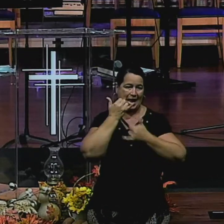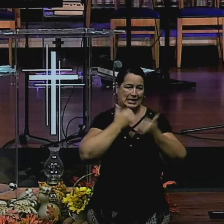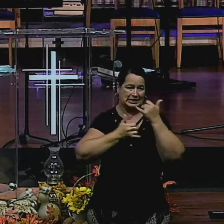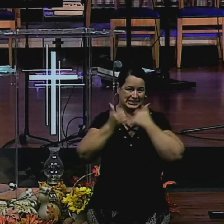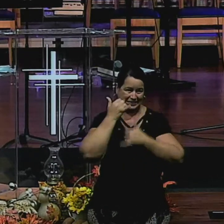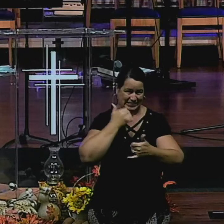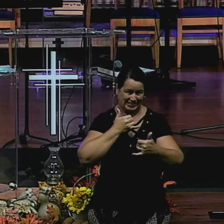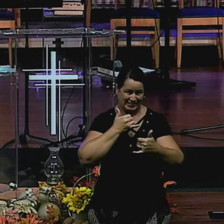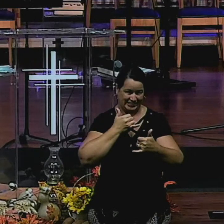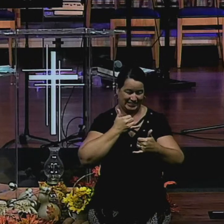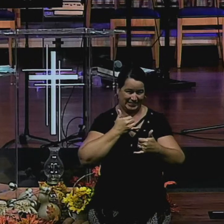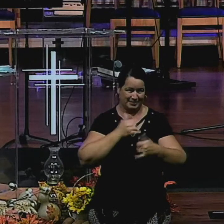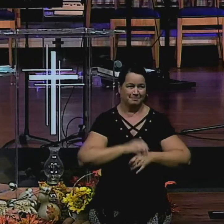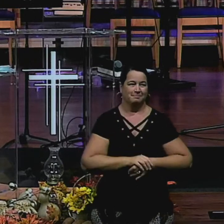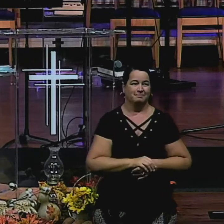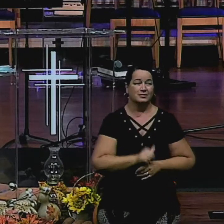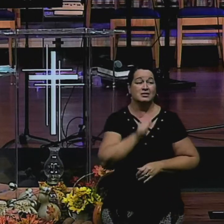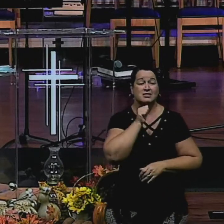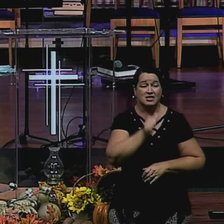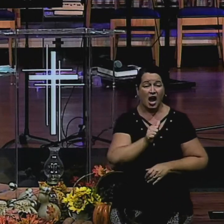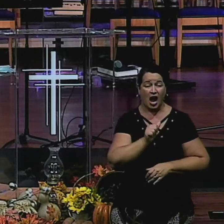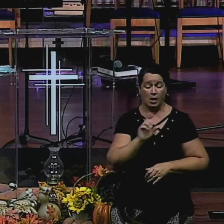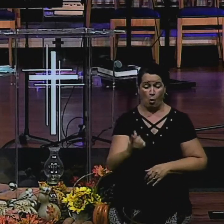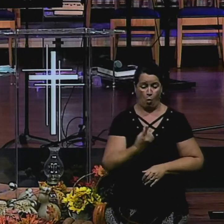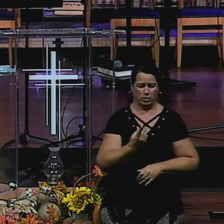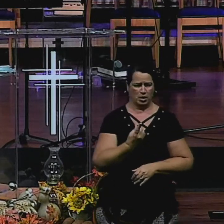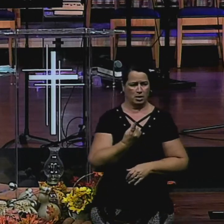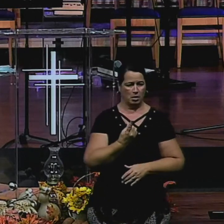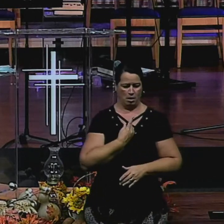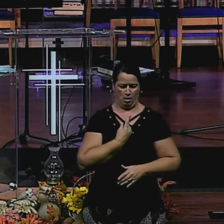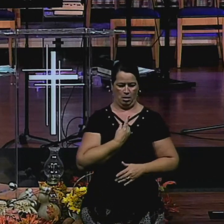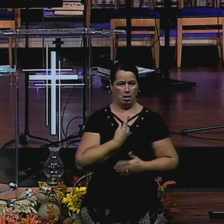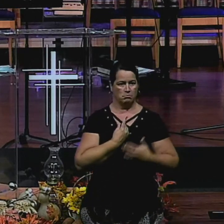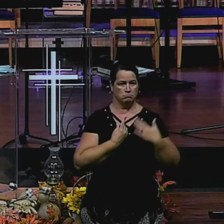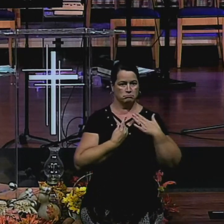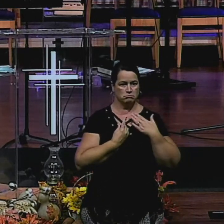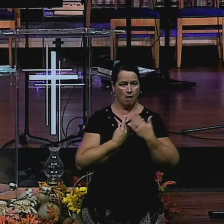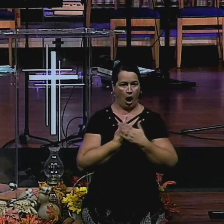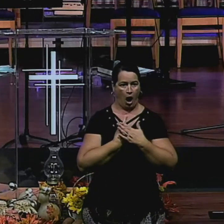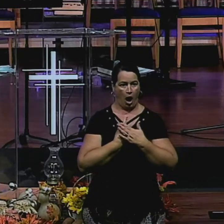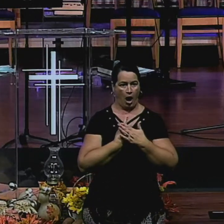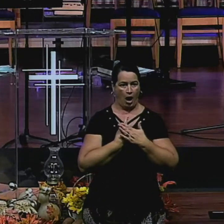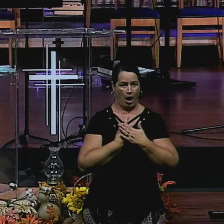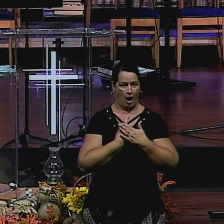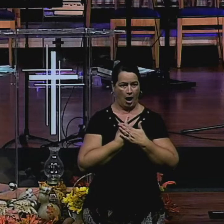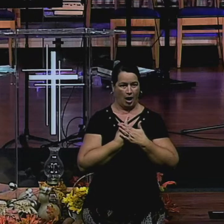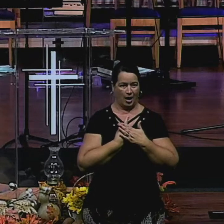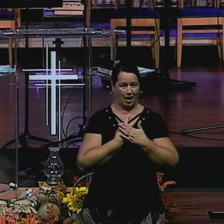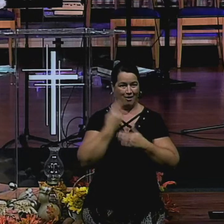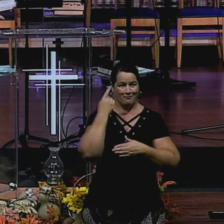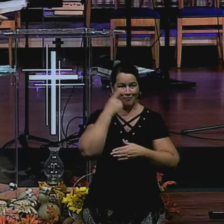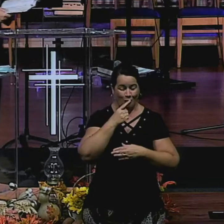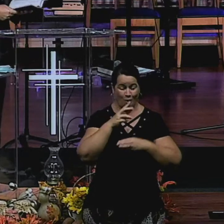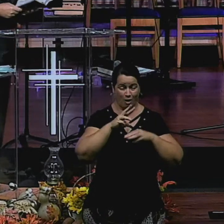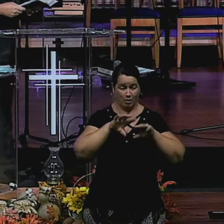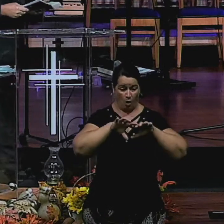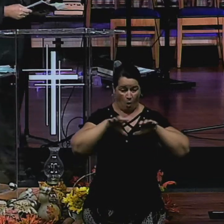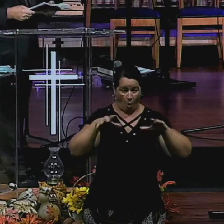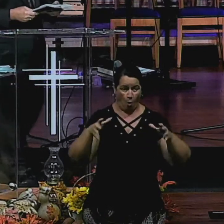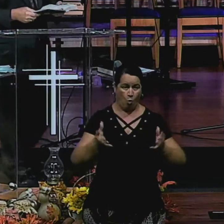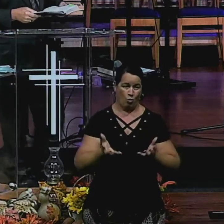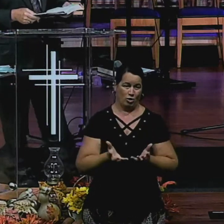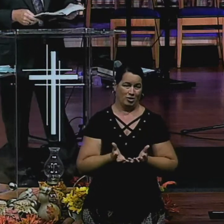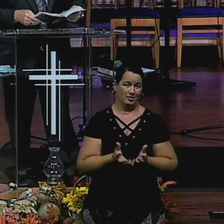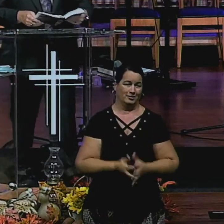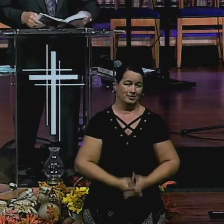and not for ours only. Here it is. But also for